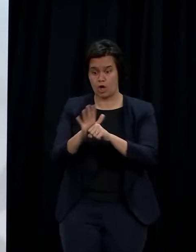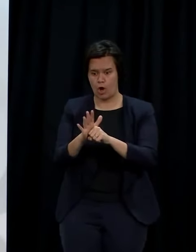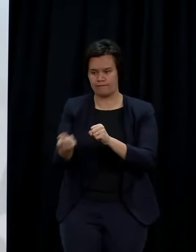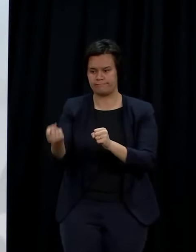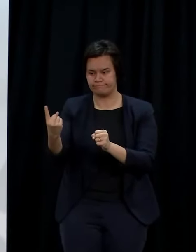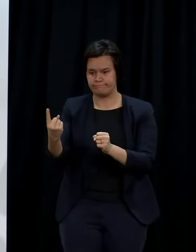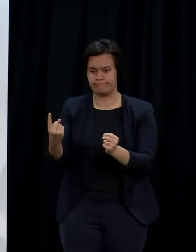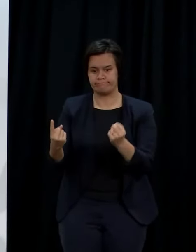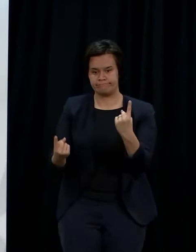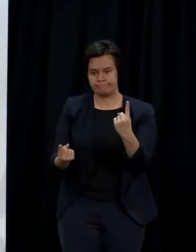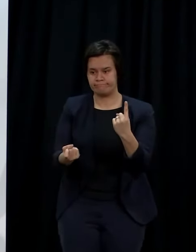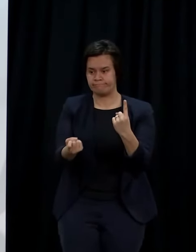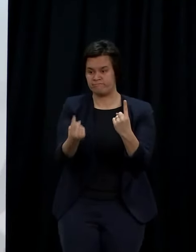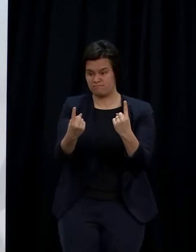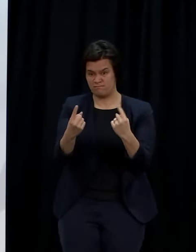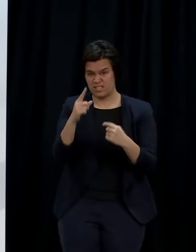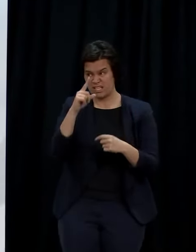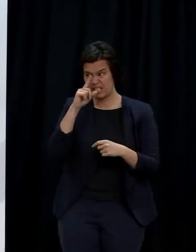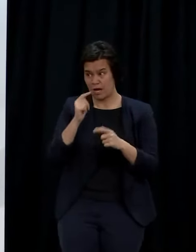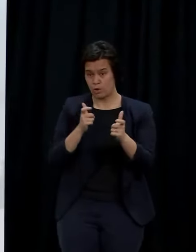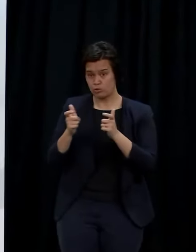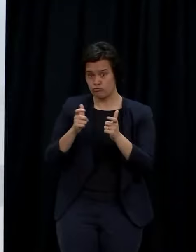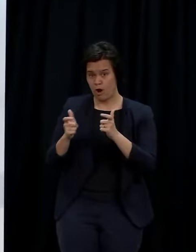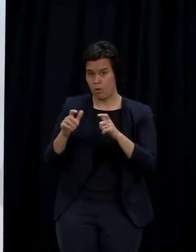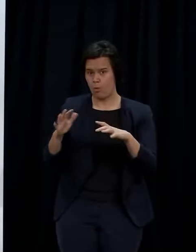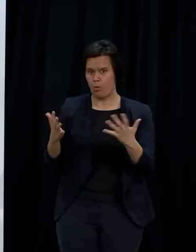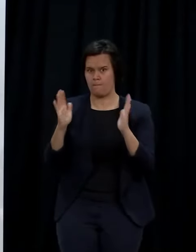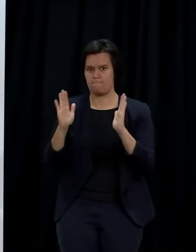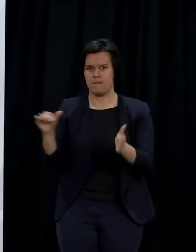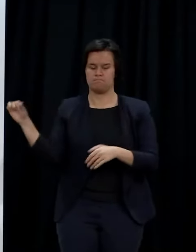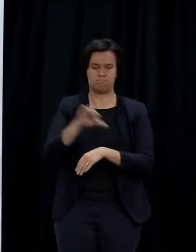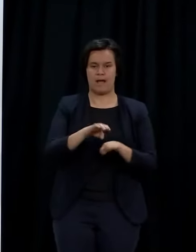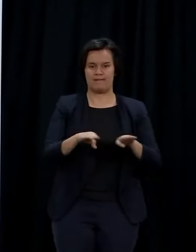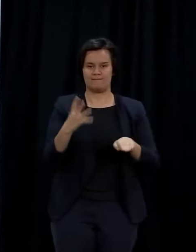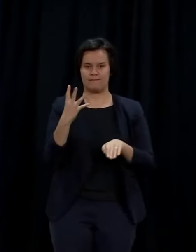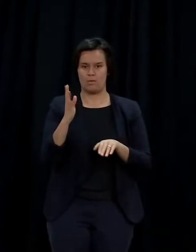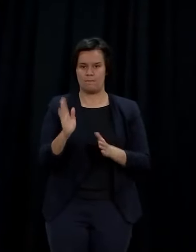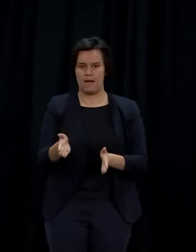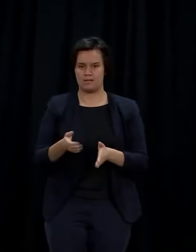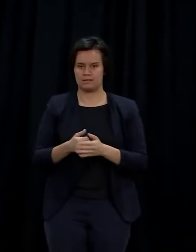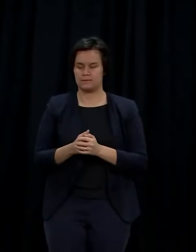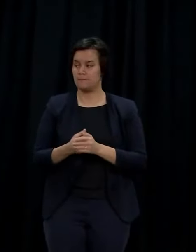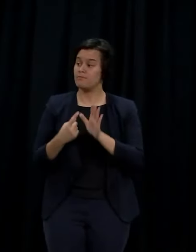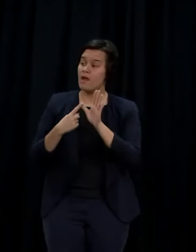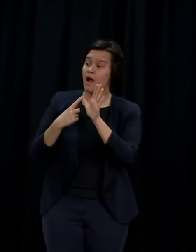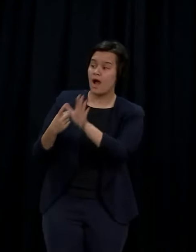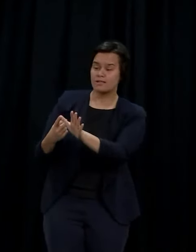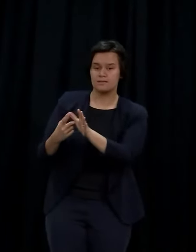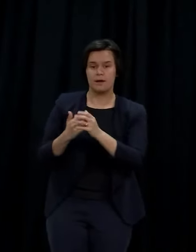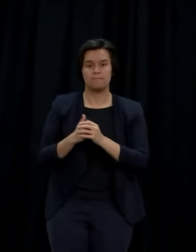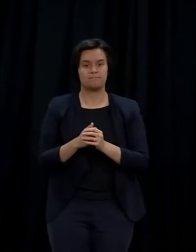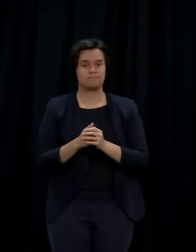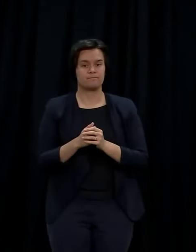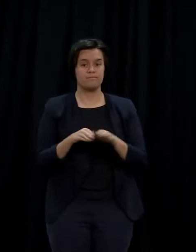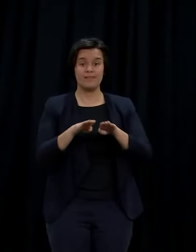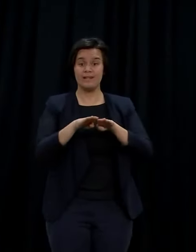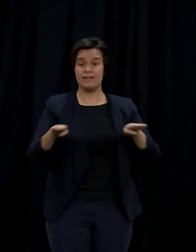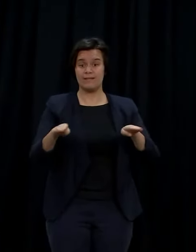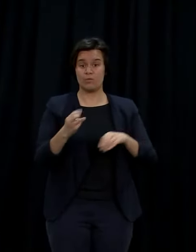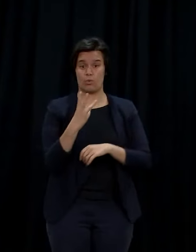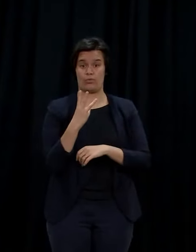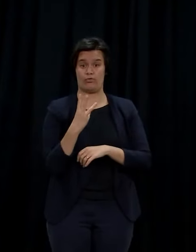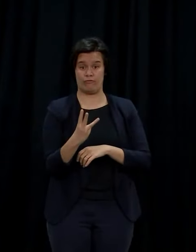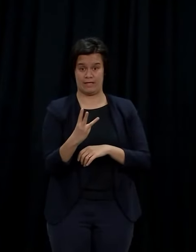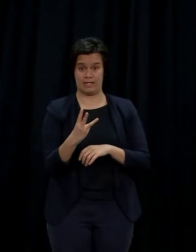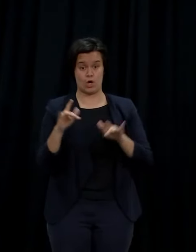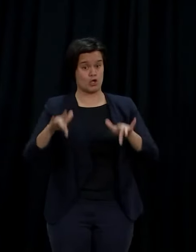a small number of cases at level 3, or would that require a return to level 4? Well, you'll see that before moving into level 3, we're perhaps applying